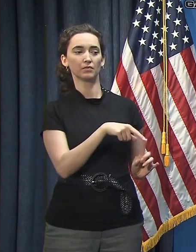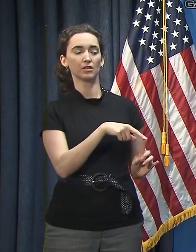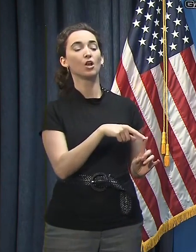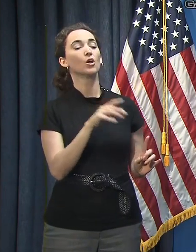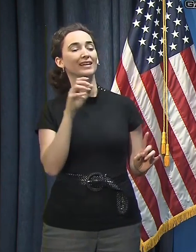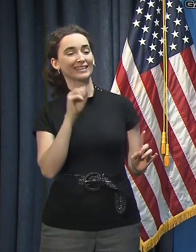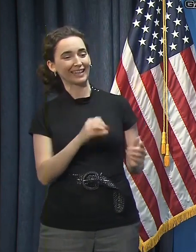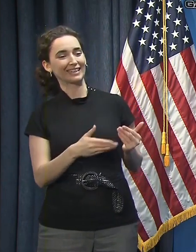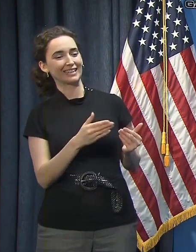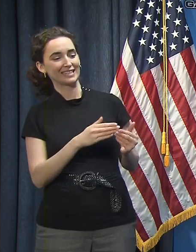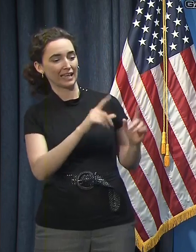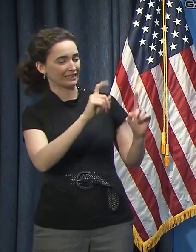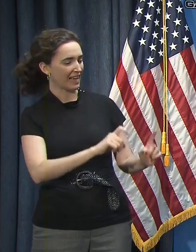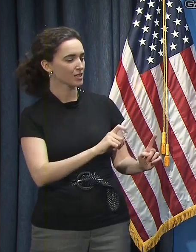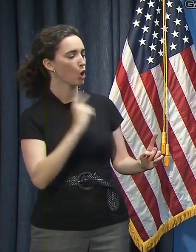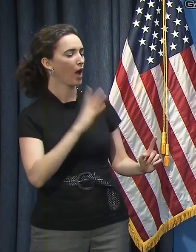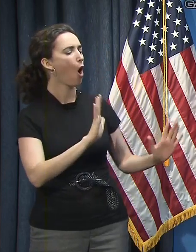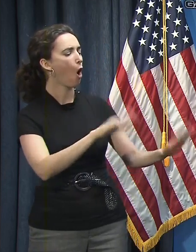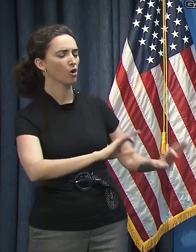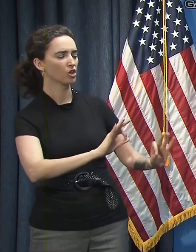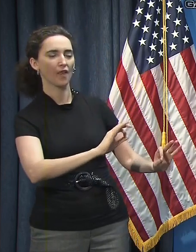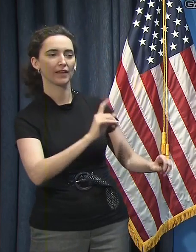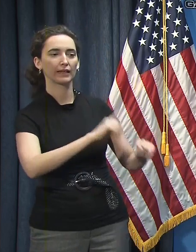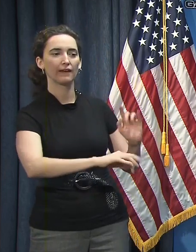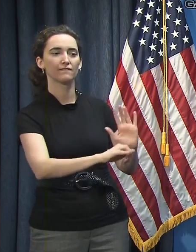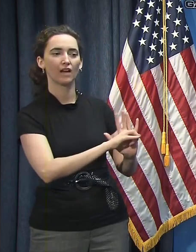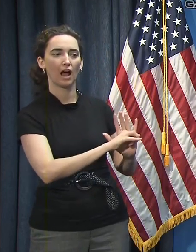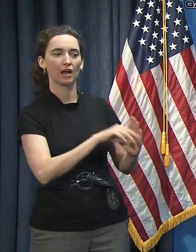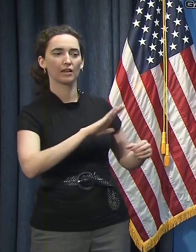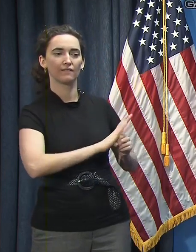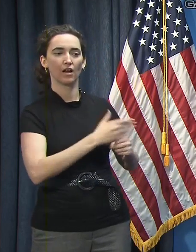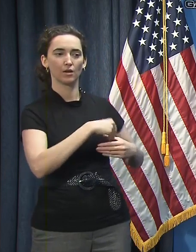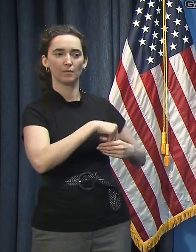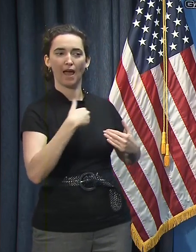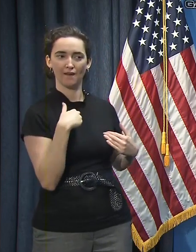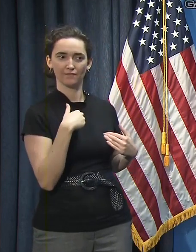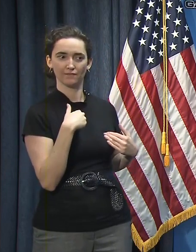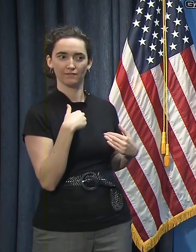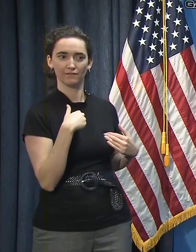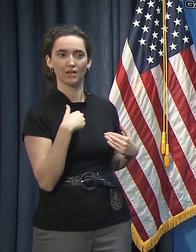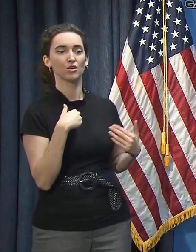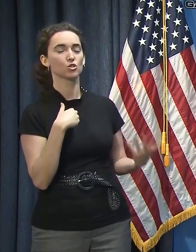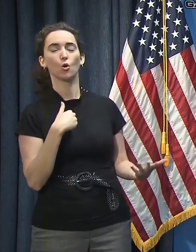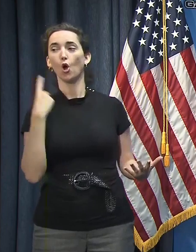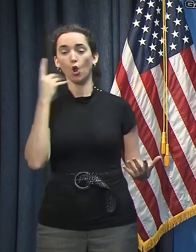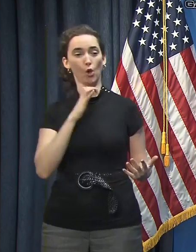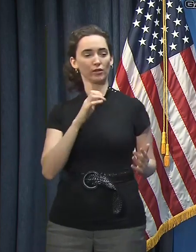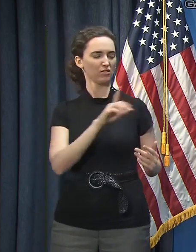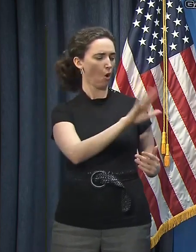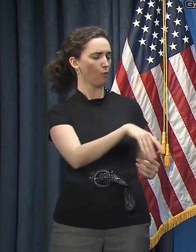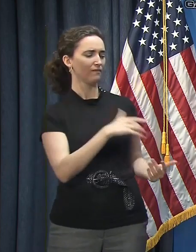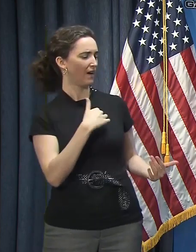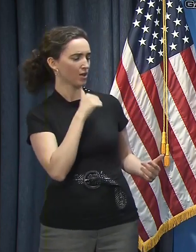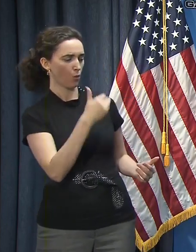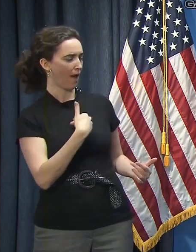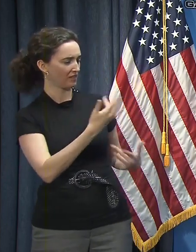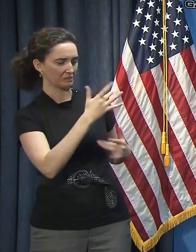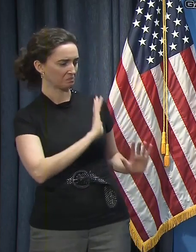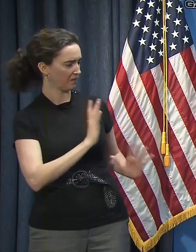getting a false result. And if they were asymptomatic, then the false result would be that they were negative when, in fact, they were